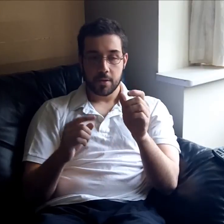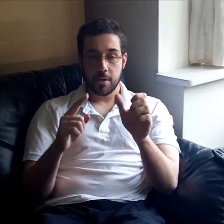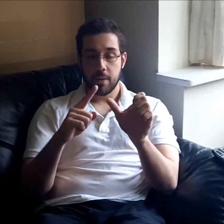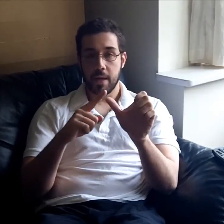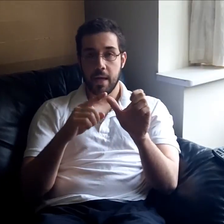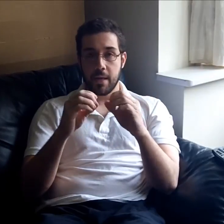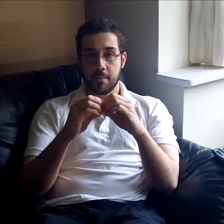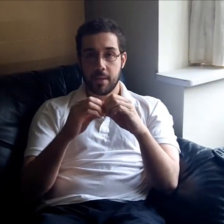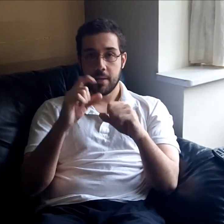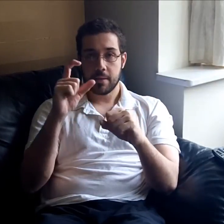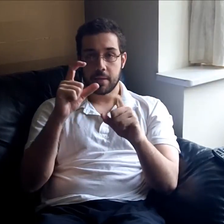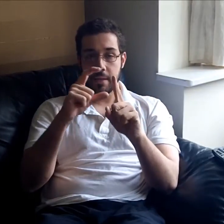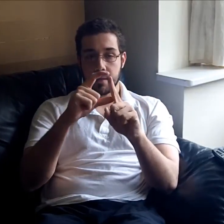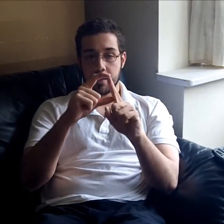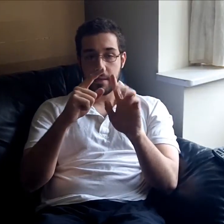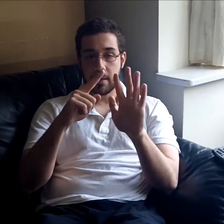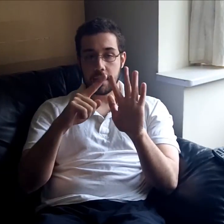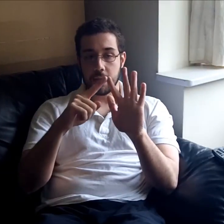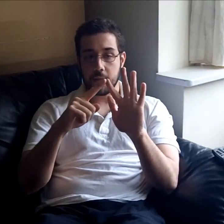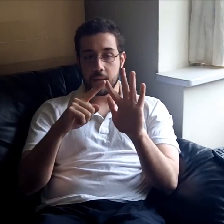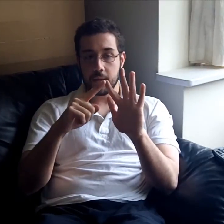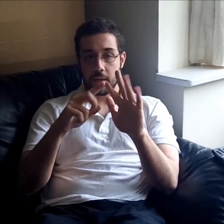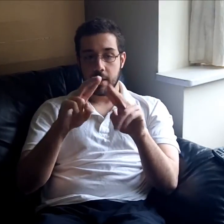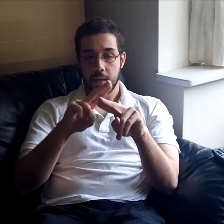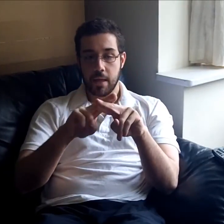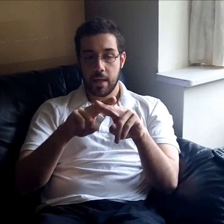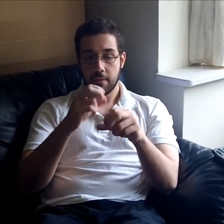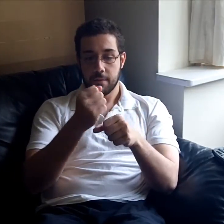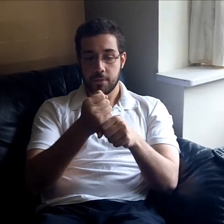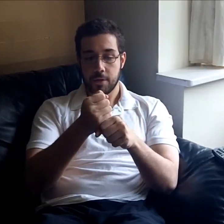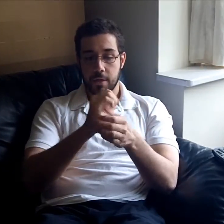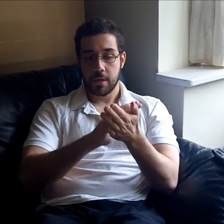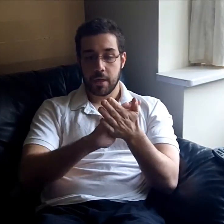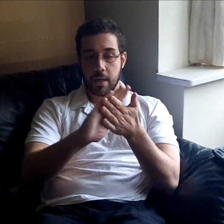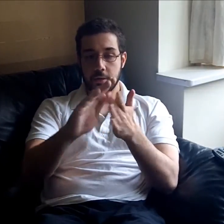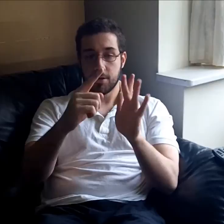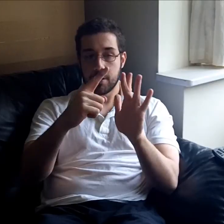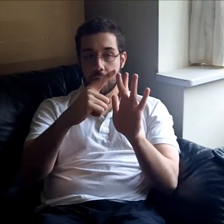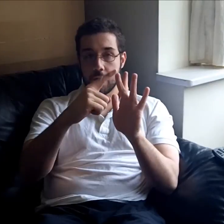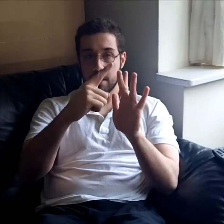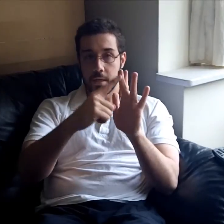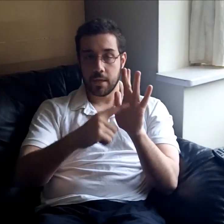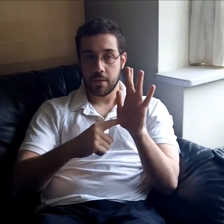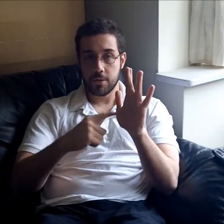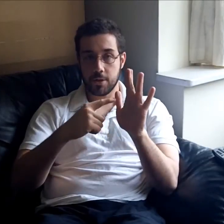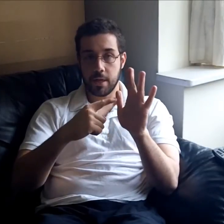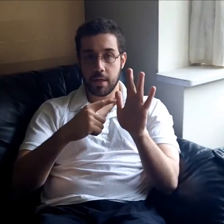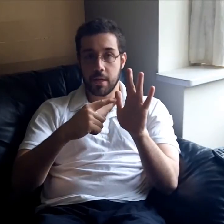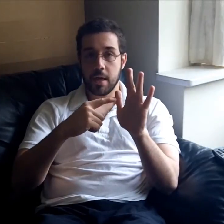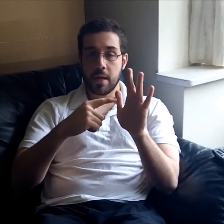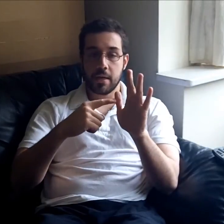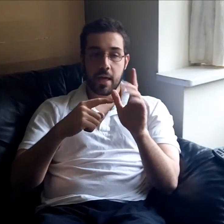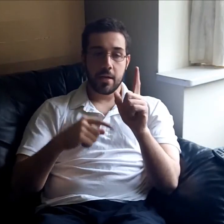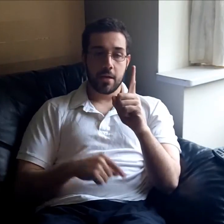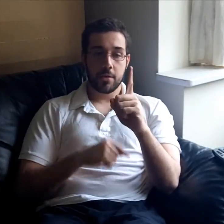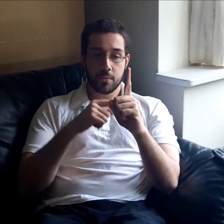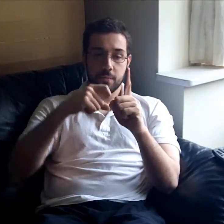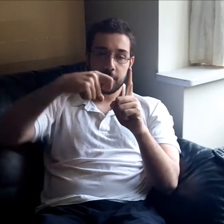So A, B, C, D, E, F, G, H, I, J, K, guys, one finger